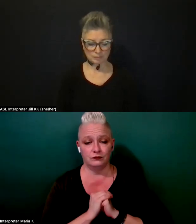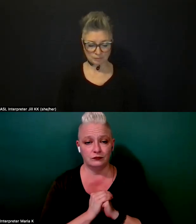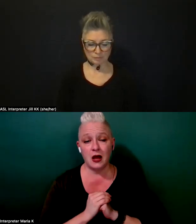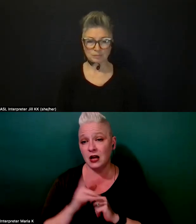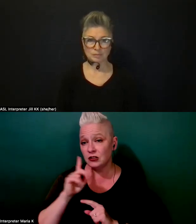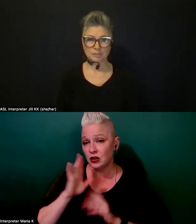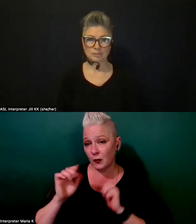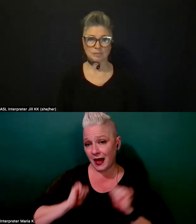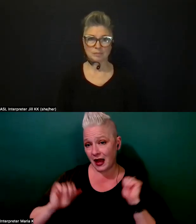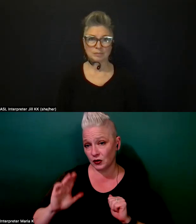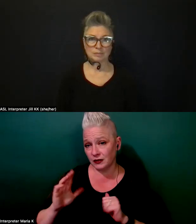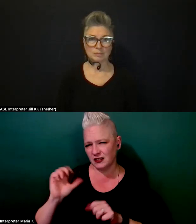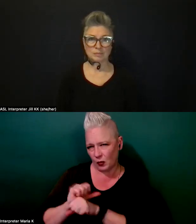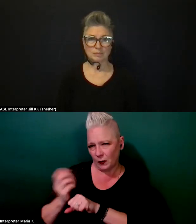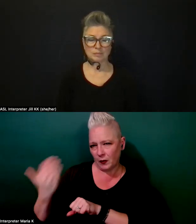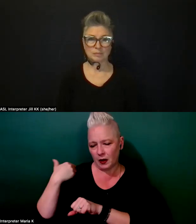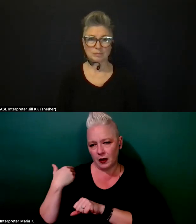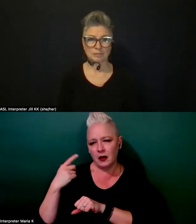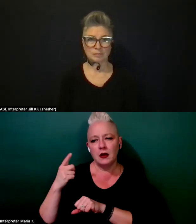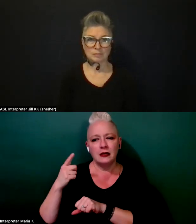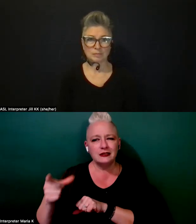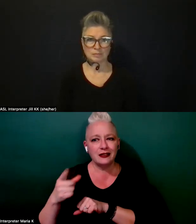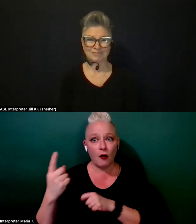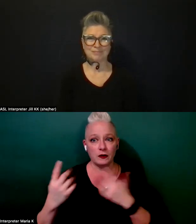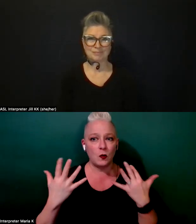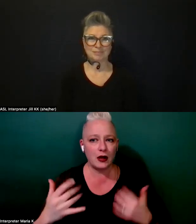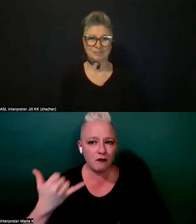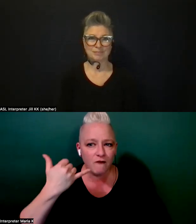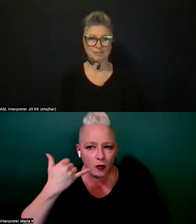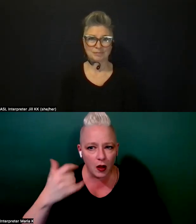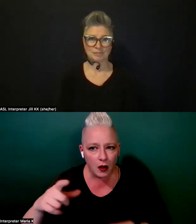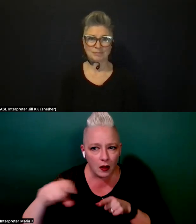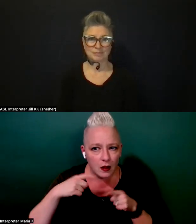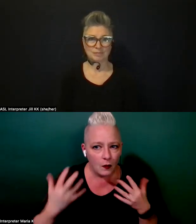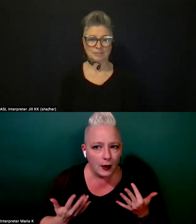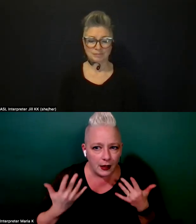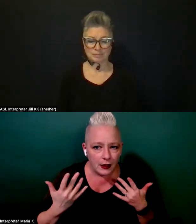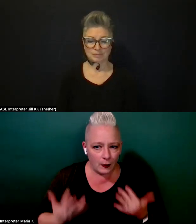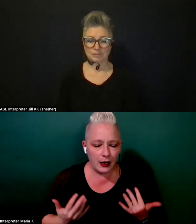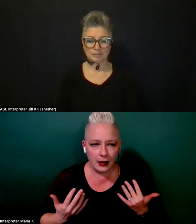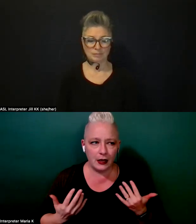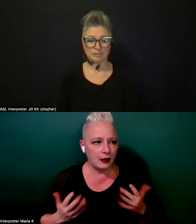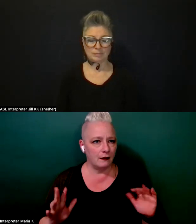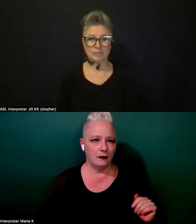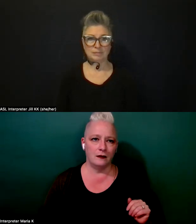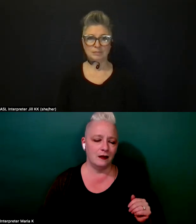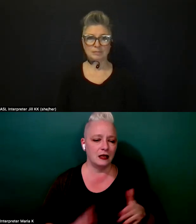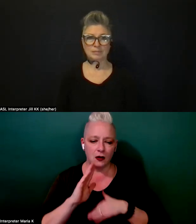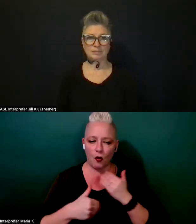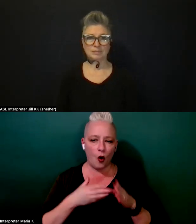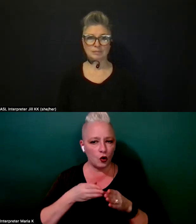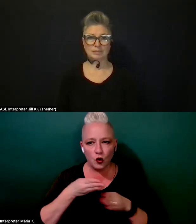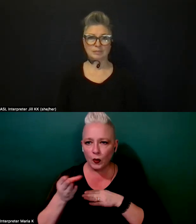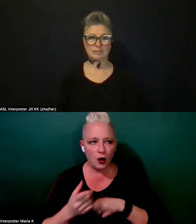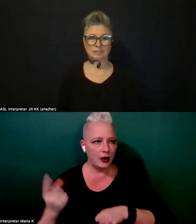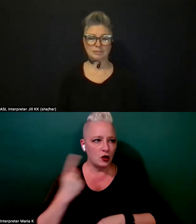and she always was like, just you're always waiting for the phone call, and your whole like career and your day can just